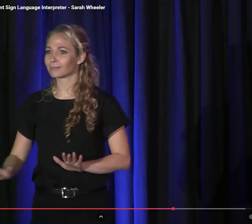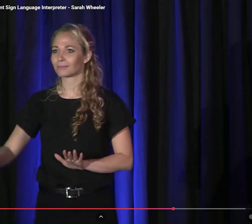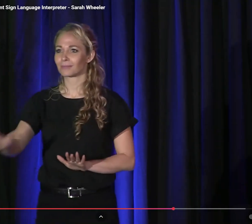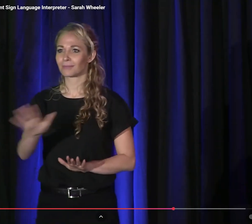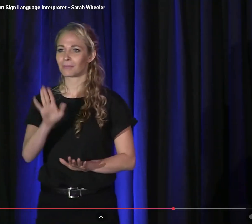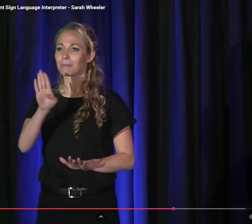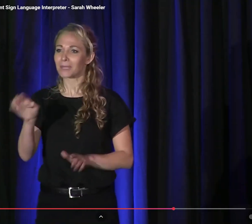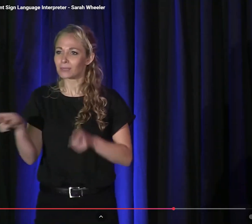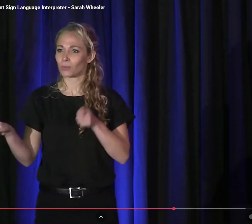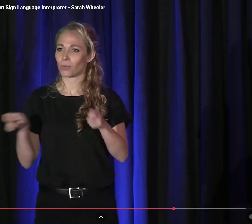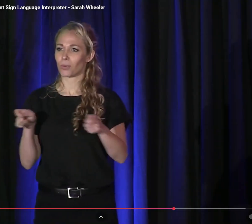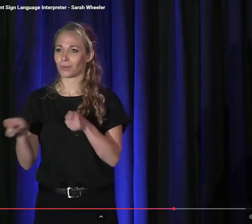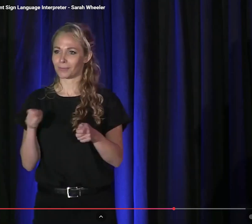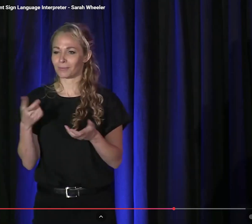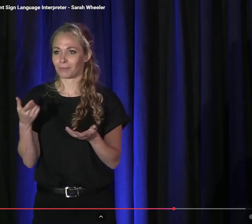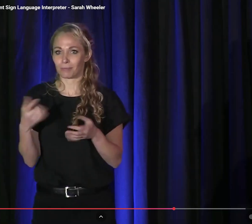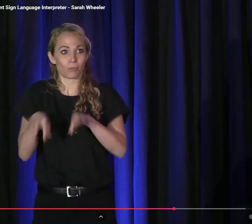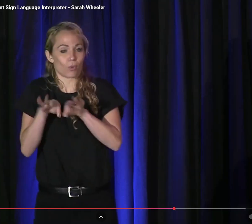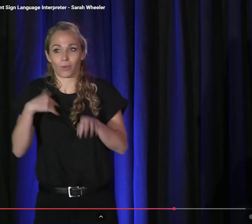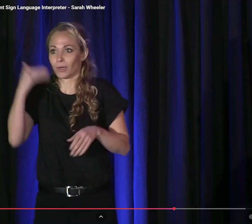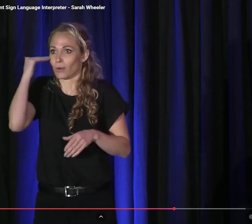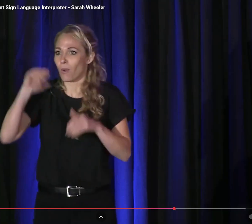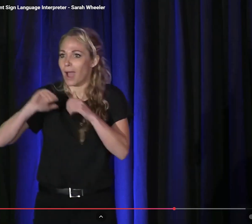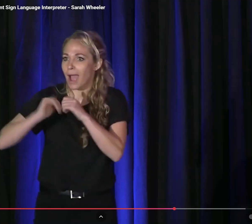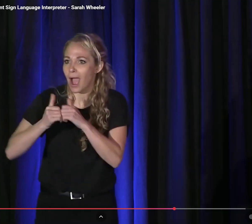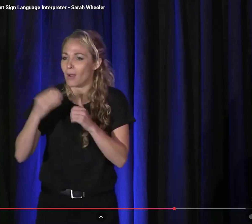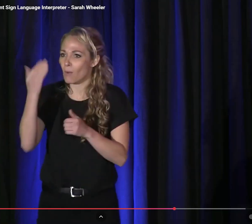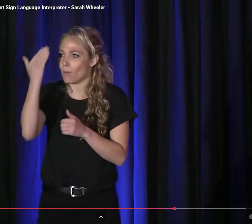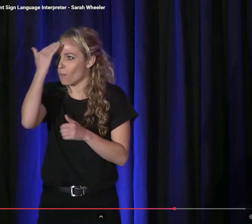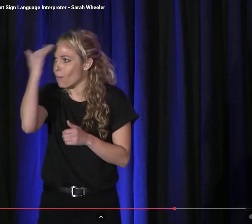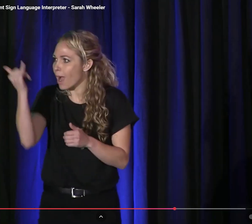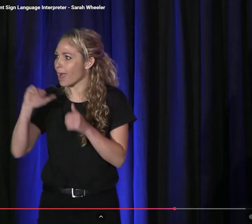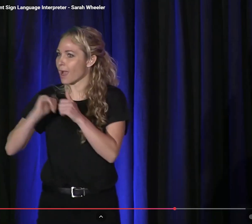knowledge is important. It's important to be in control, know how